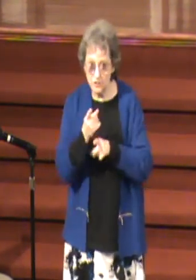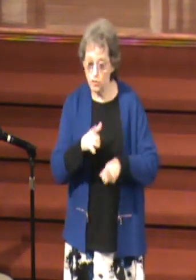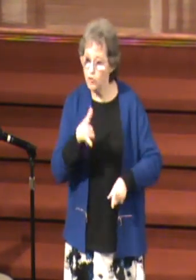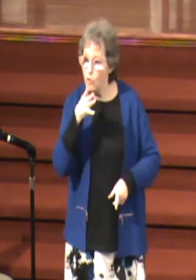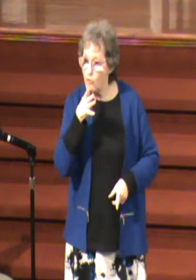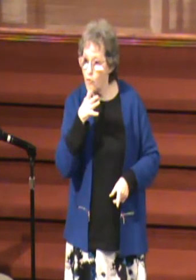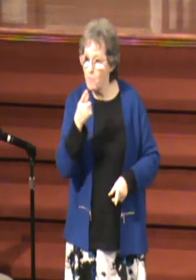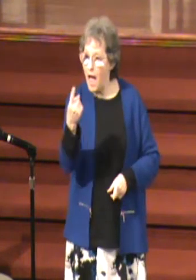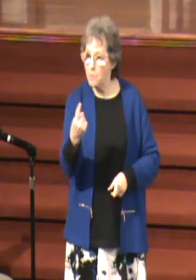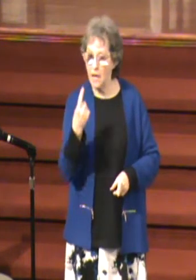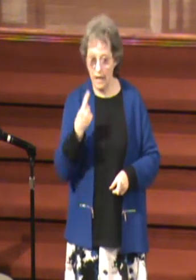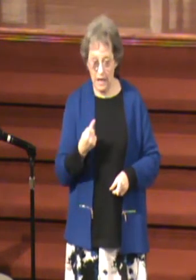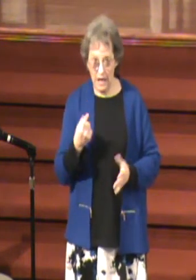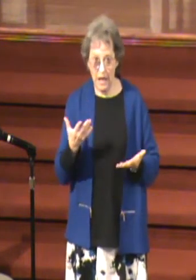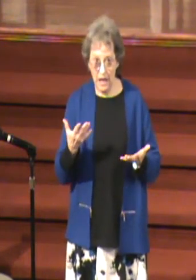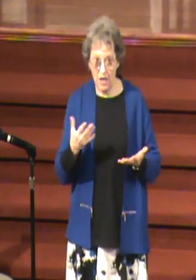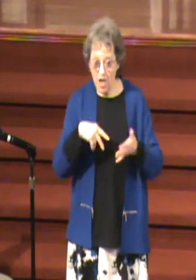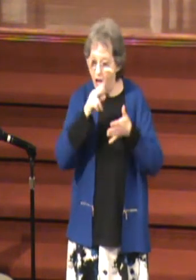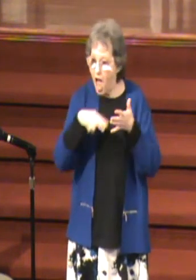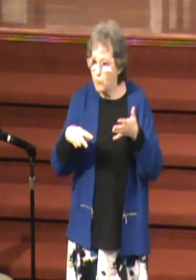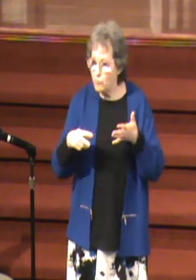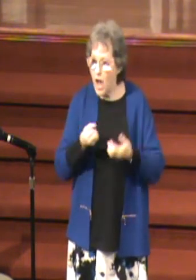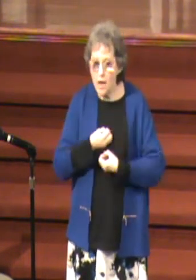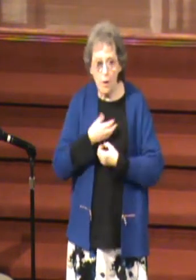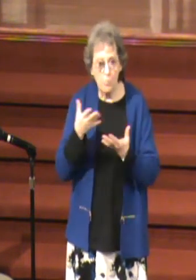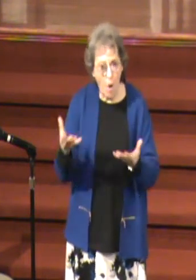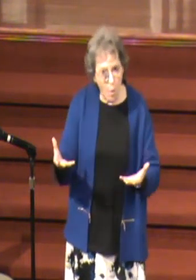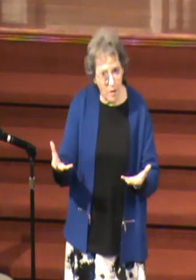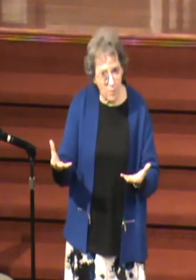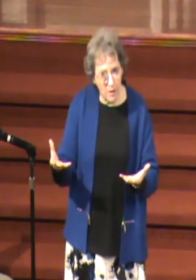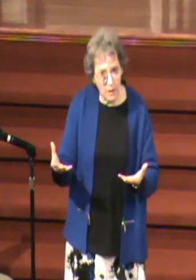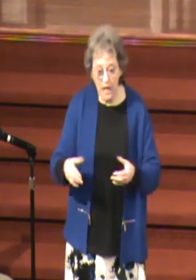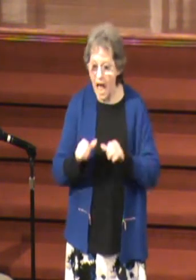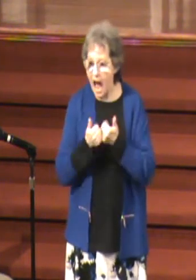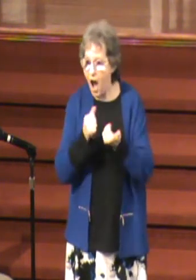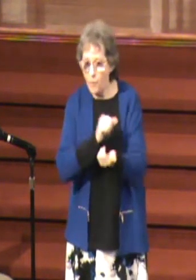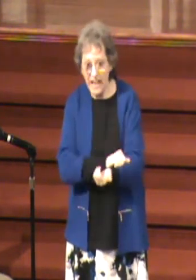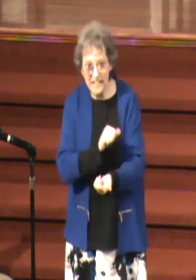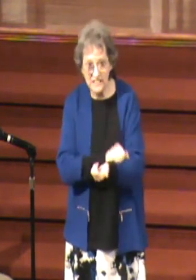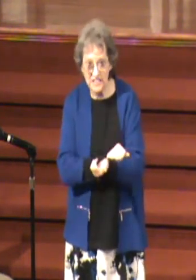here and read to us a poem, how Antionette affected her life.